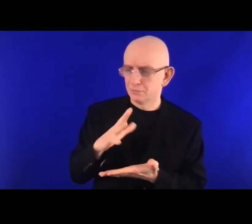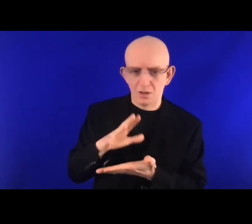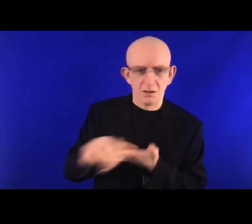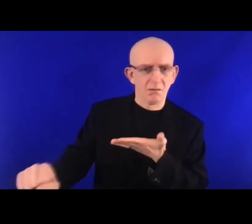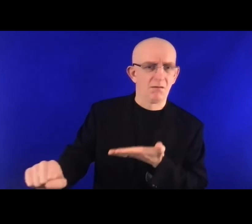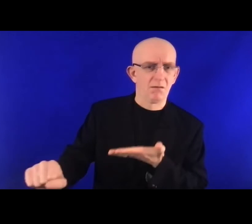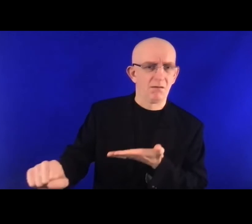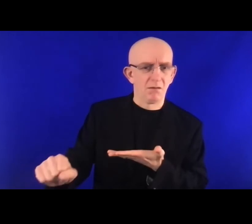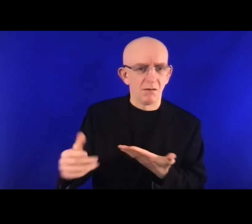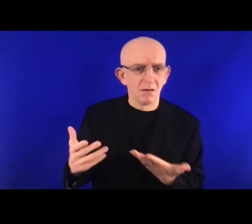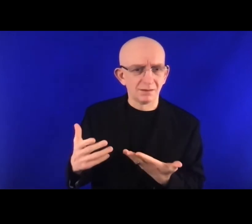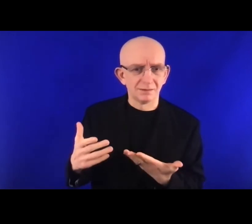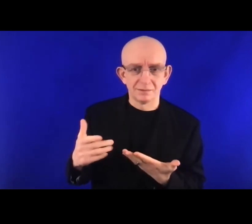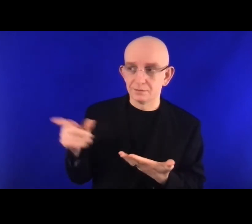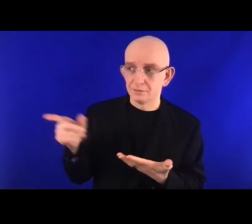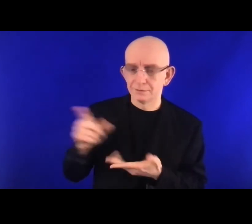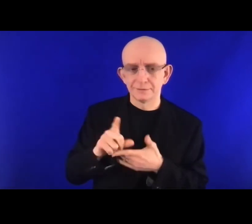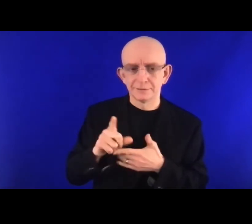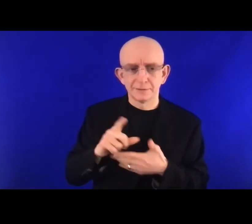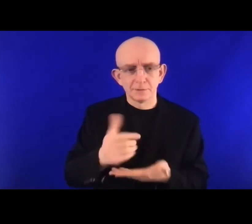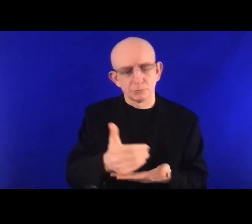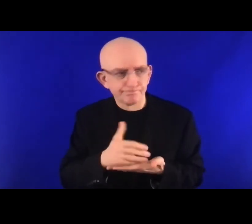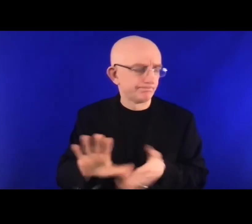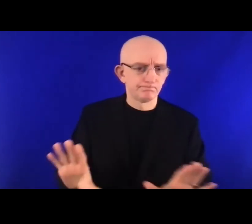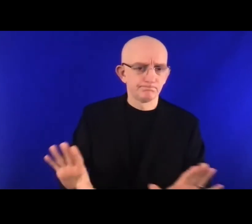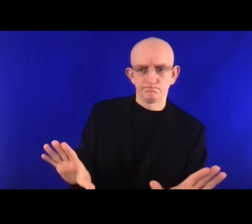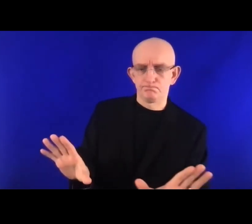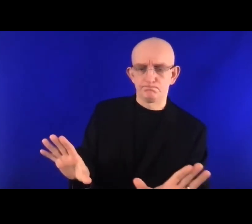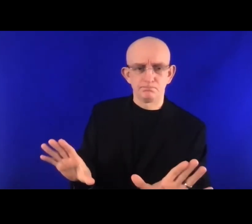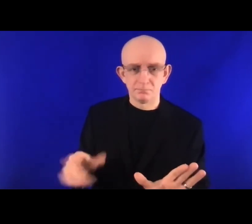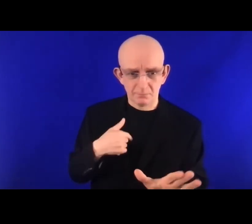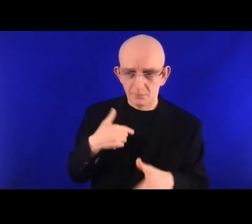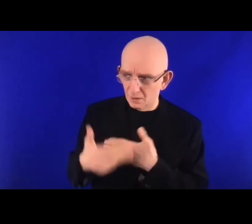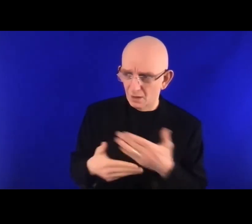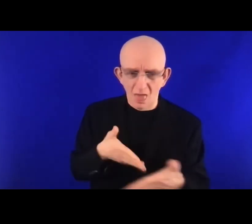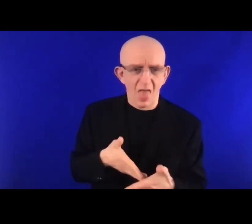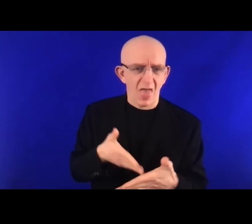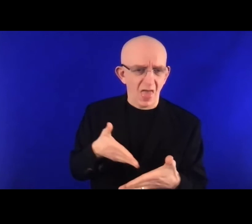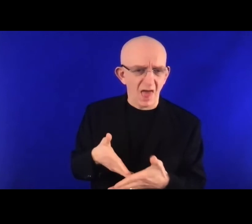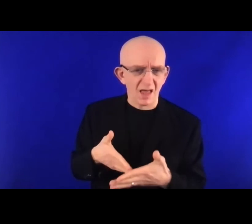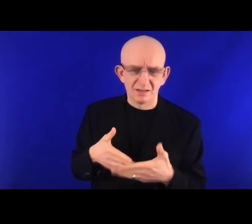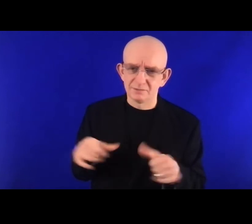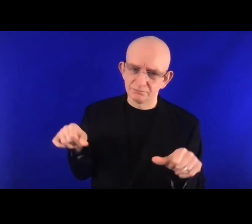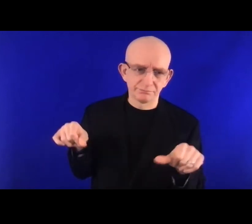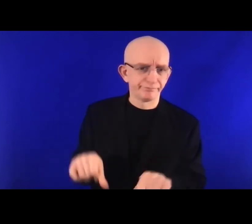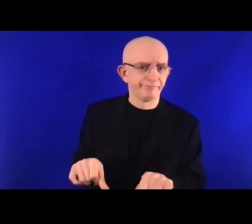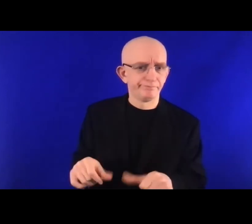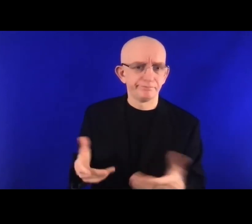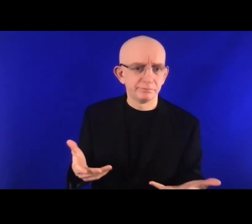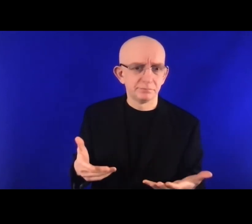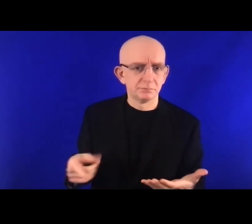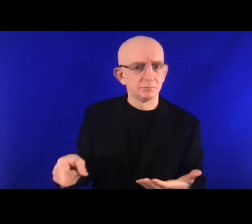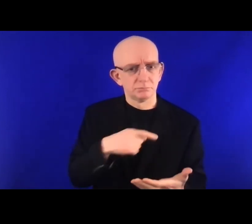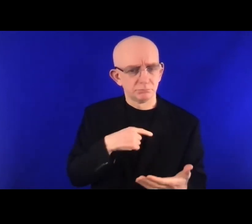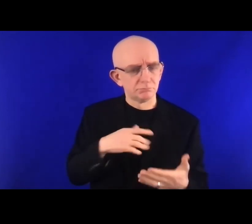the right to have an autonomous and independent life vis-a-vis our family, and to be able to study and have employment and